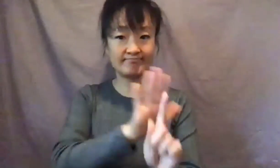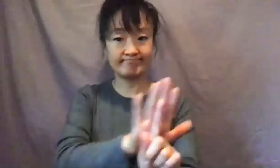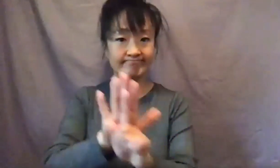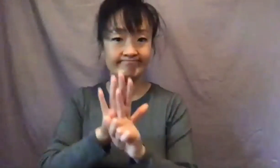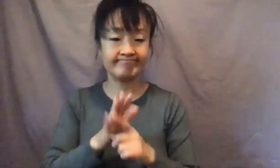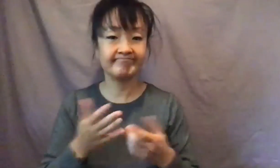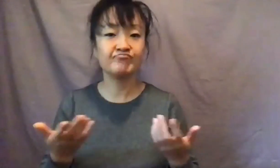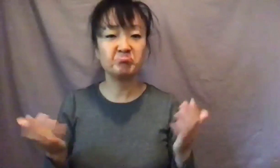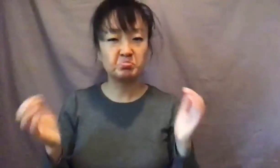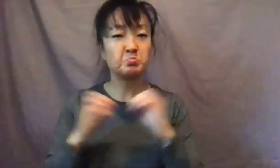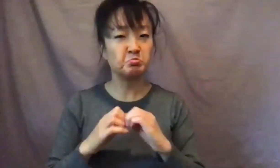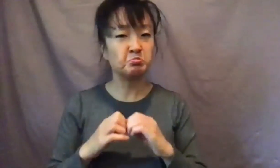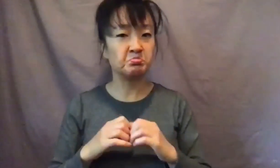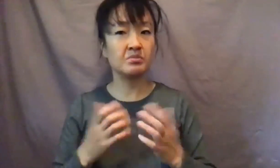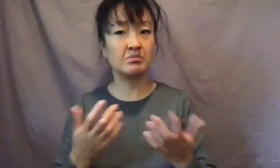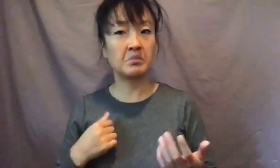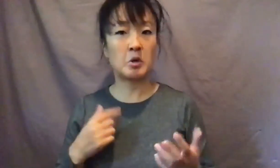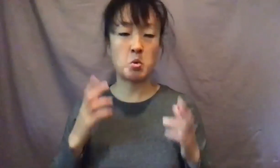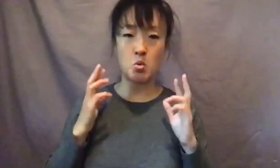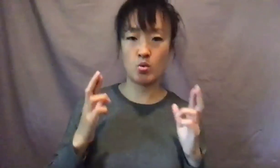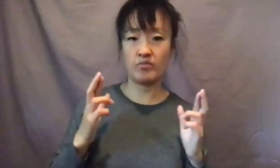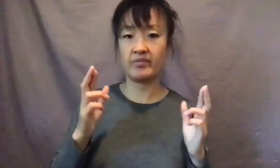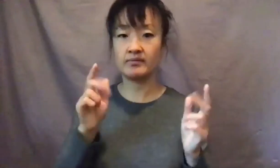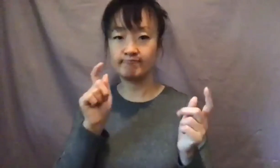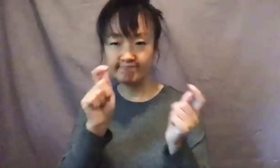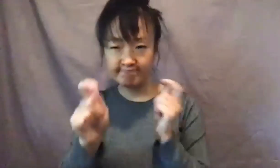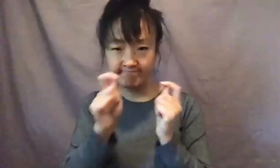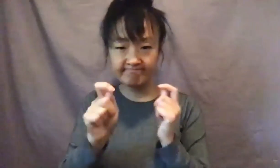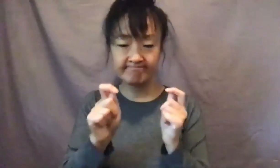think we've probably hopefully reformed our